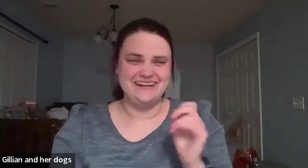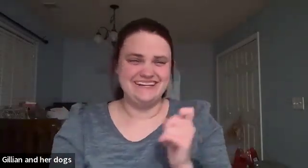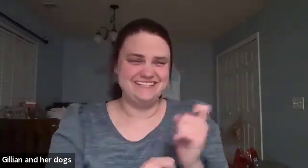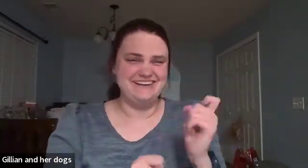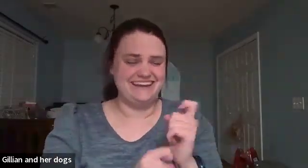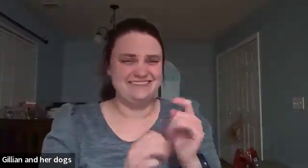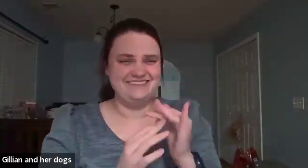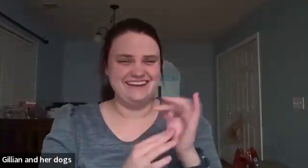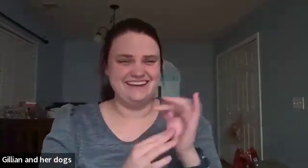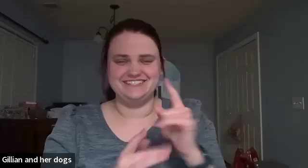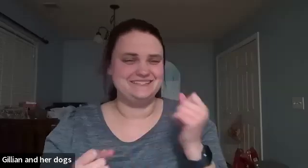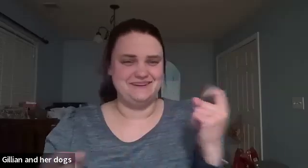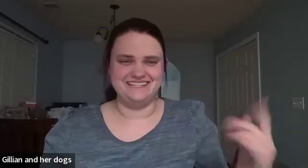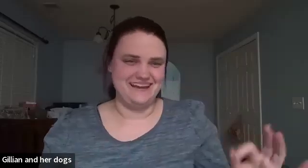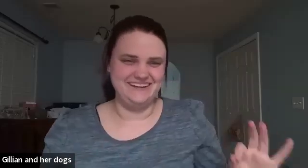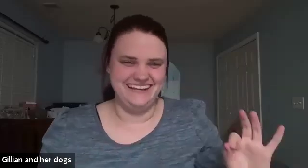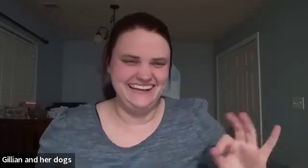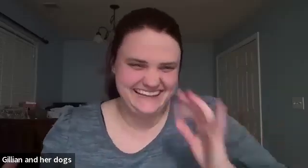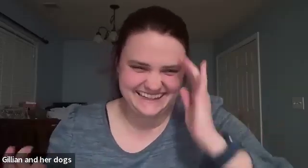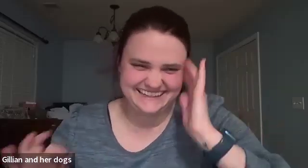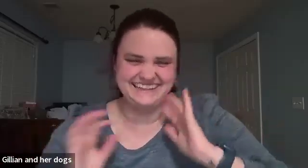pun and a joke, and through ASL just gets me every time.